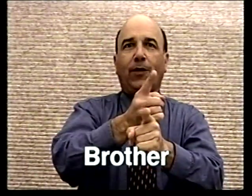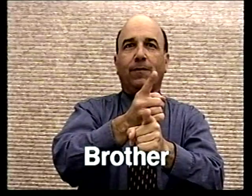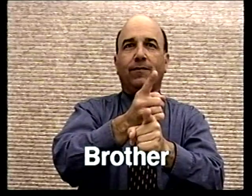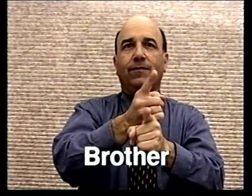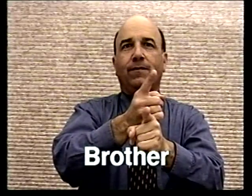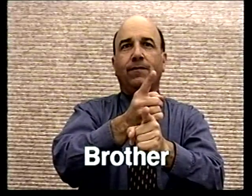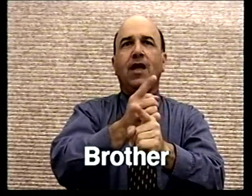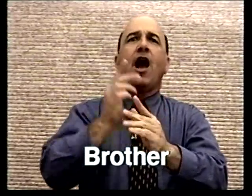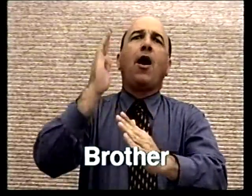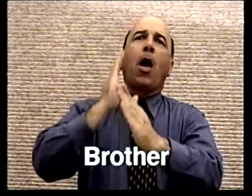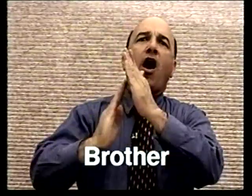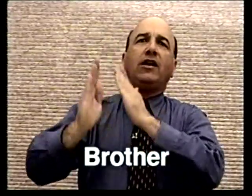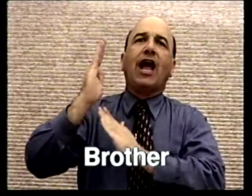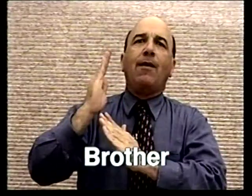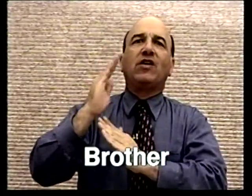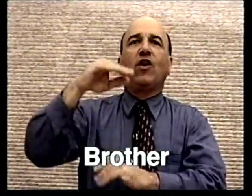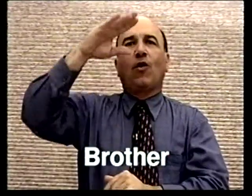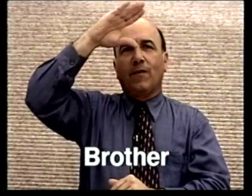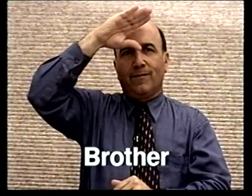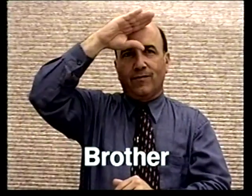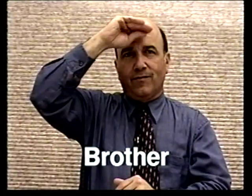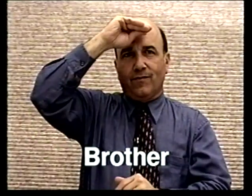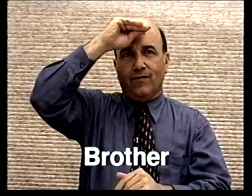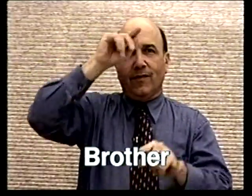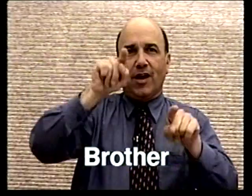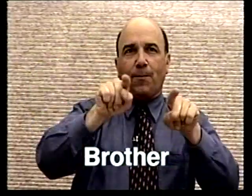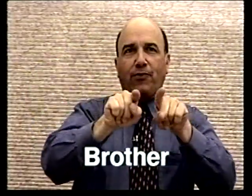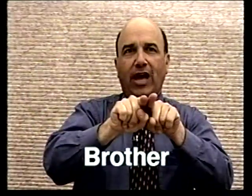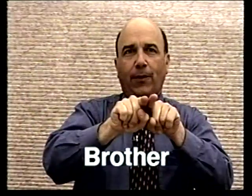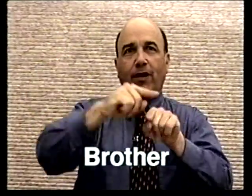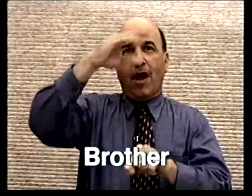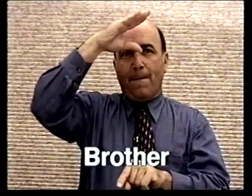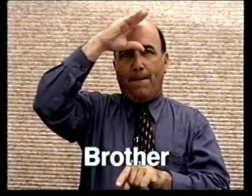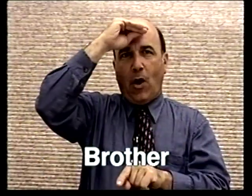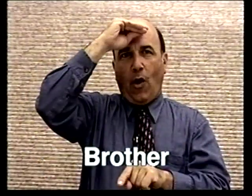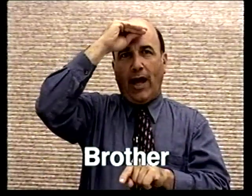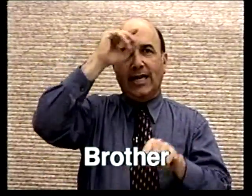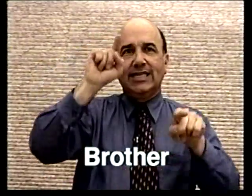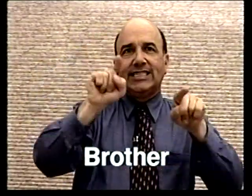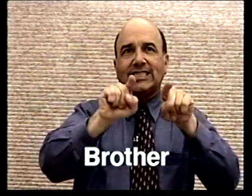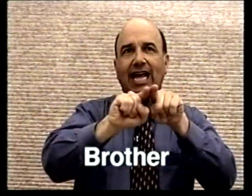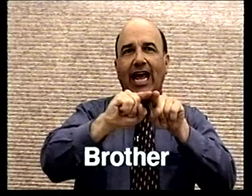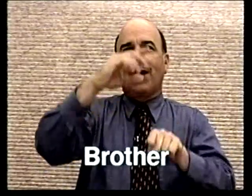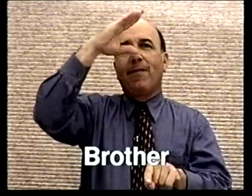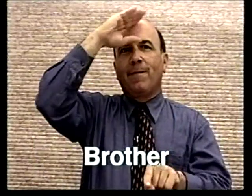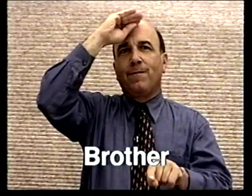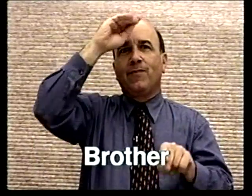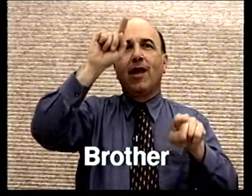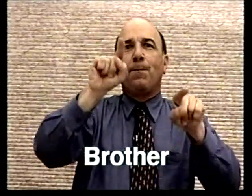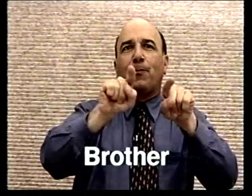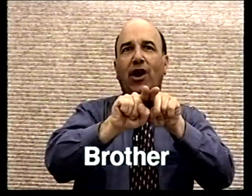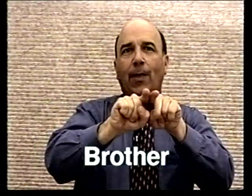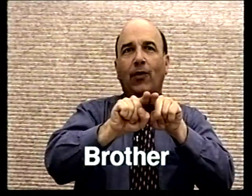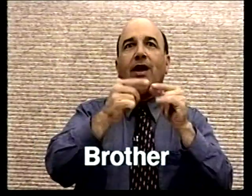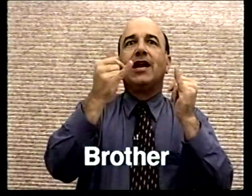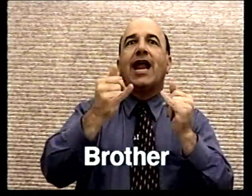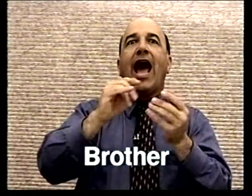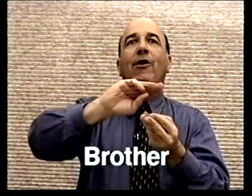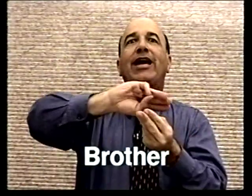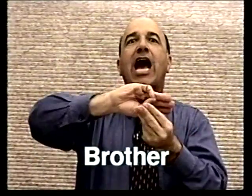Brother. Long time ago, brother, boy, same. Brother. Now it